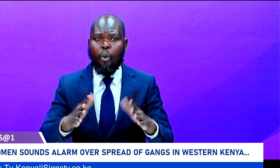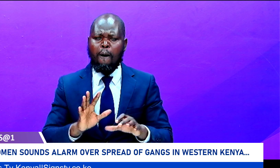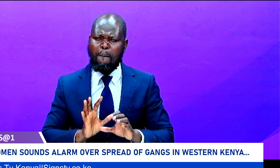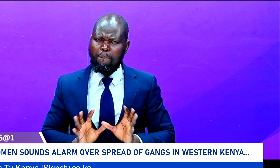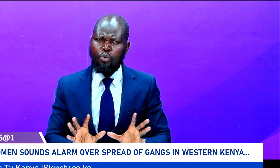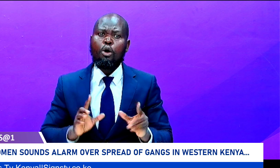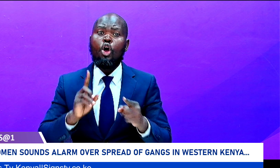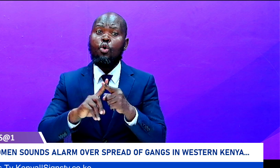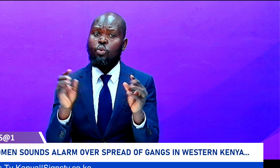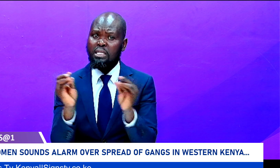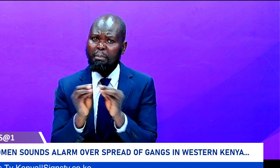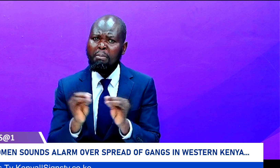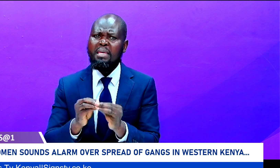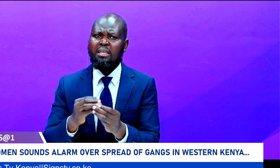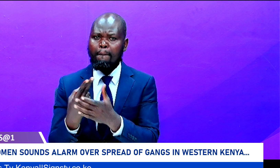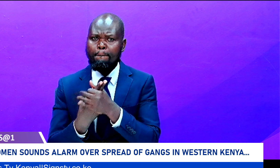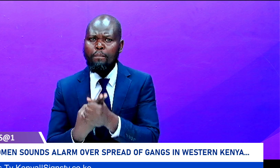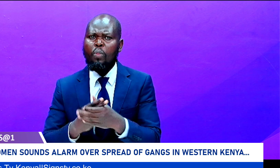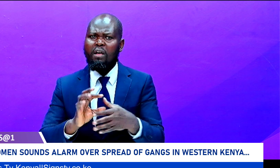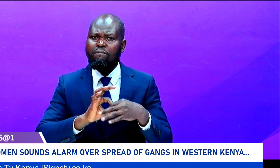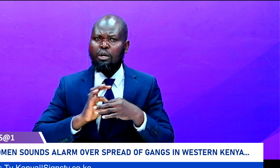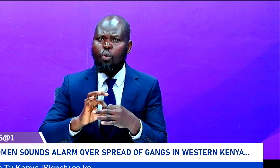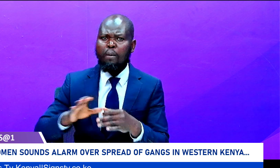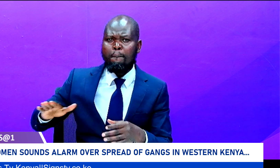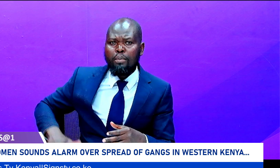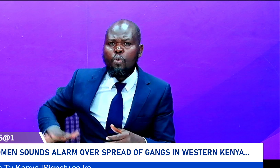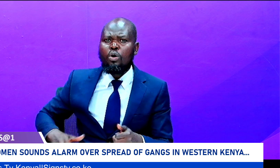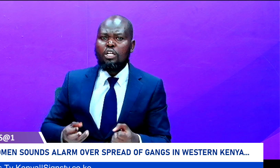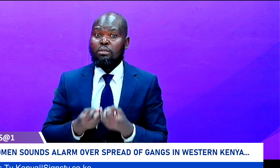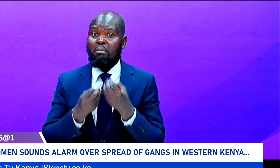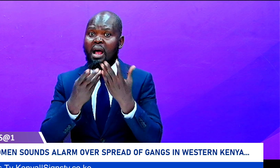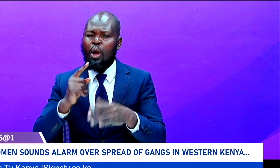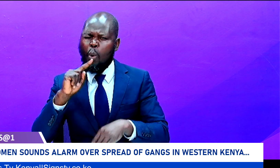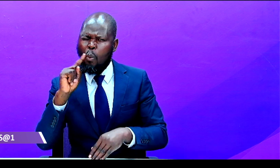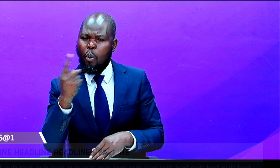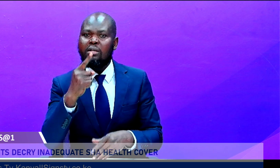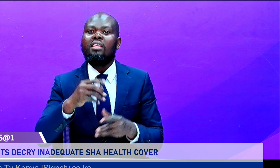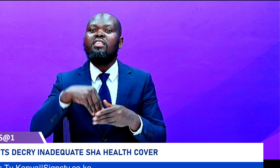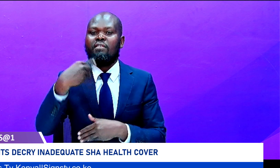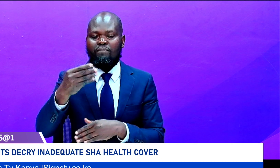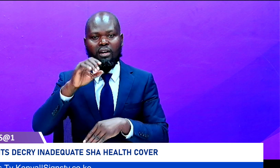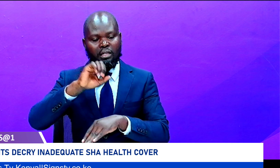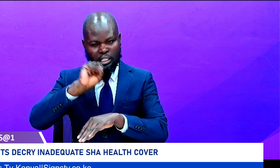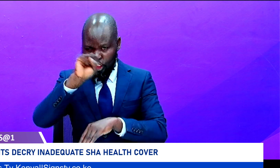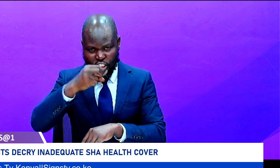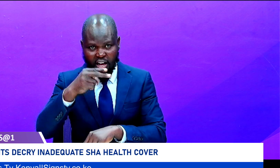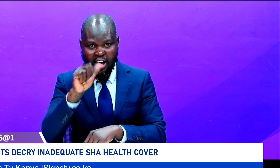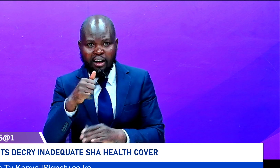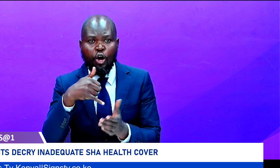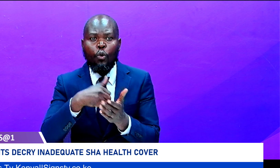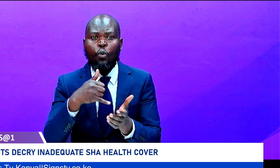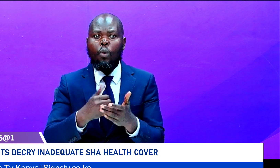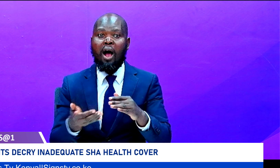out-of-pocket expenses once they exhaust their SHA cover, a situation they say defeats the purpose of the